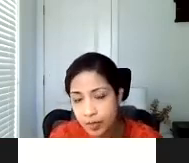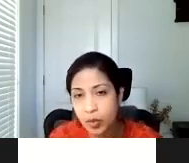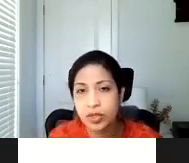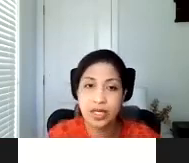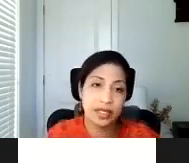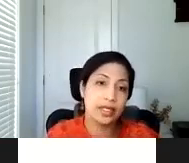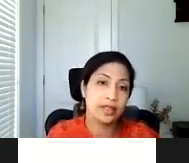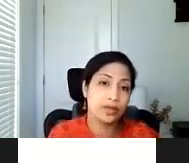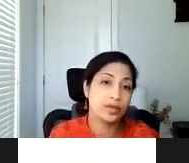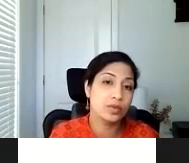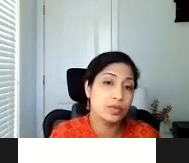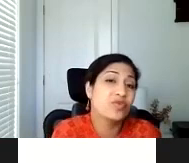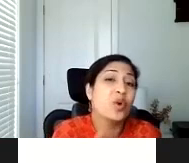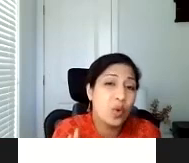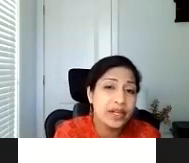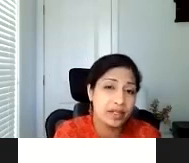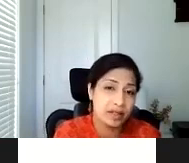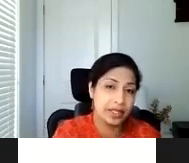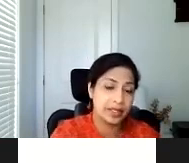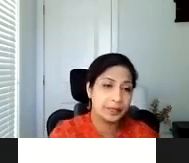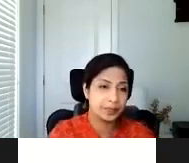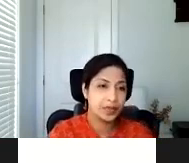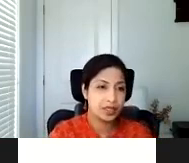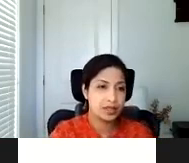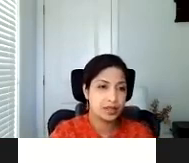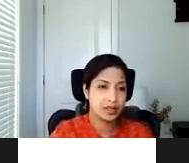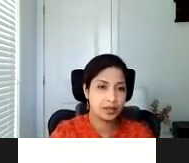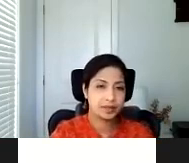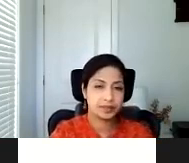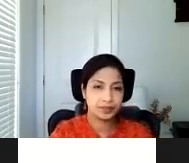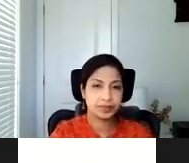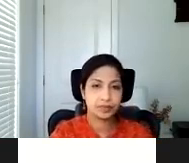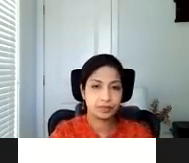of the supports they need for quality learning?